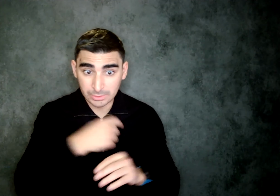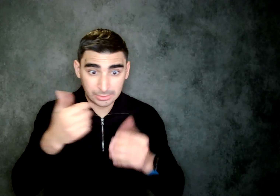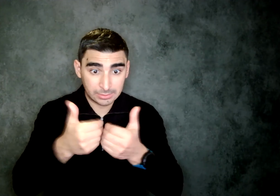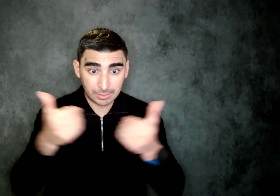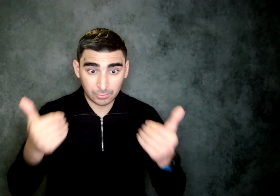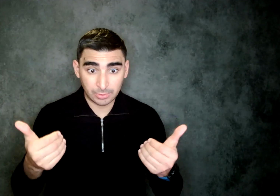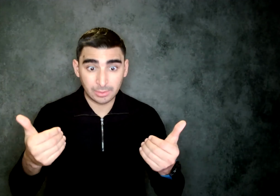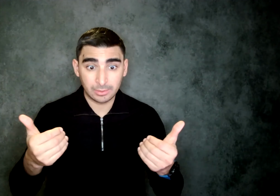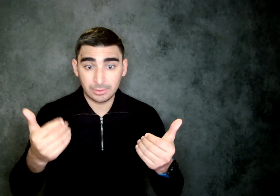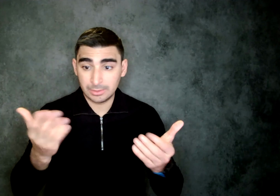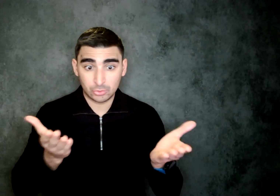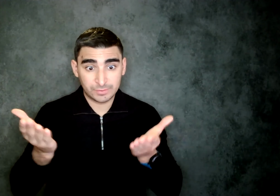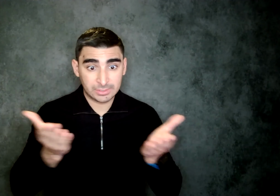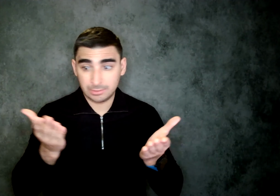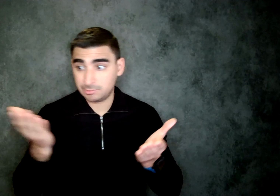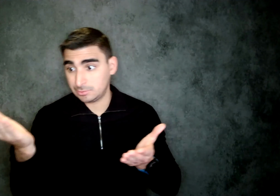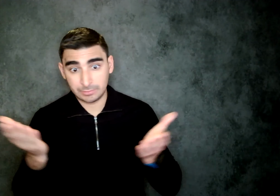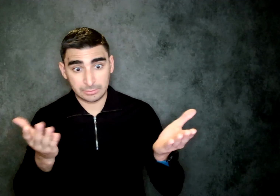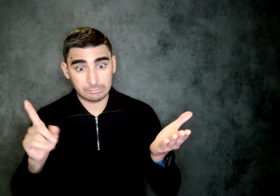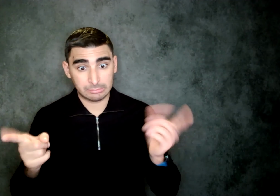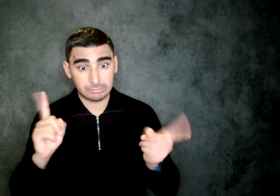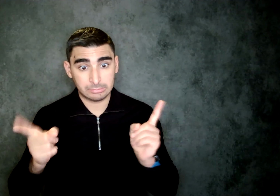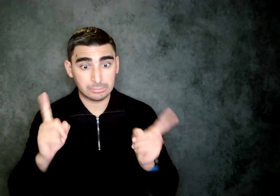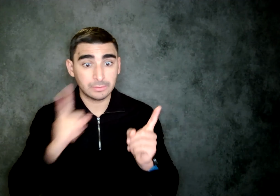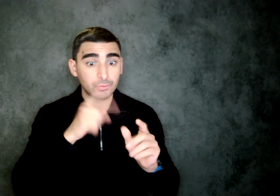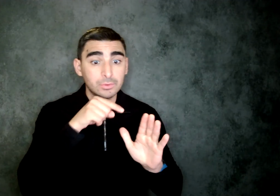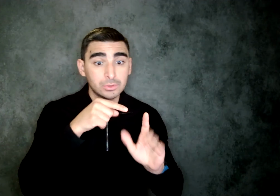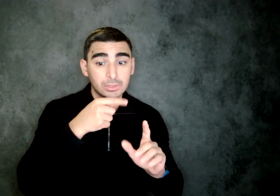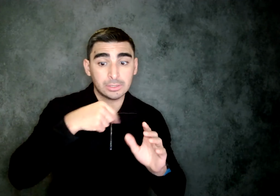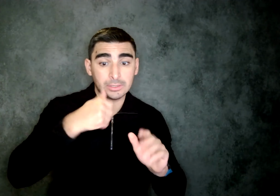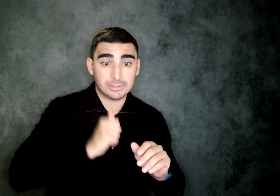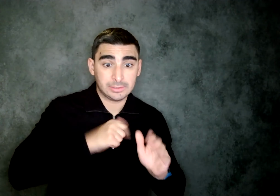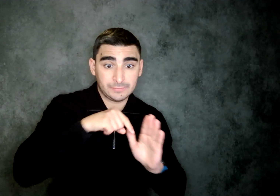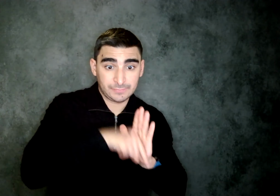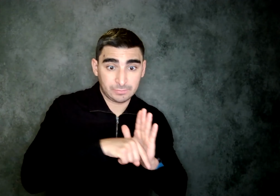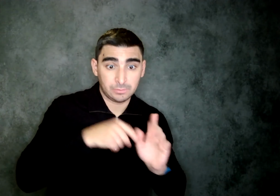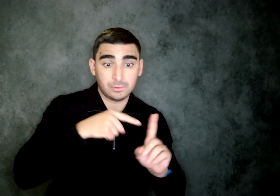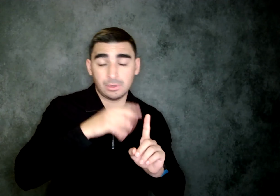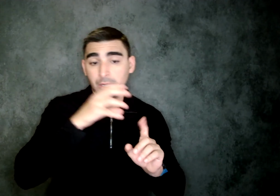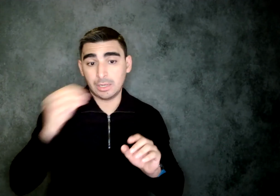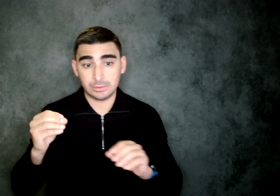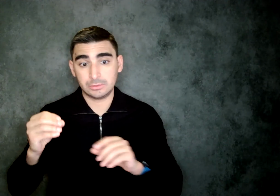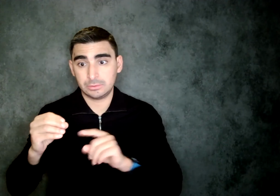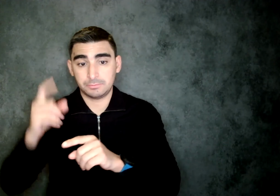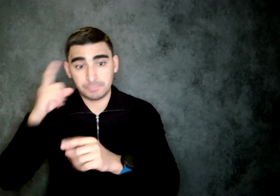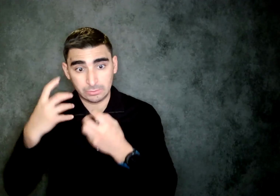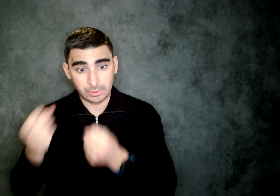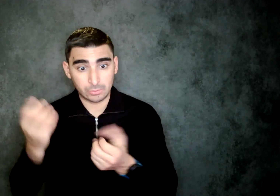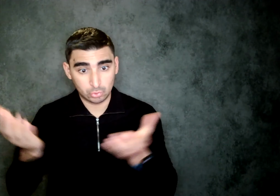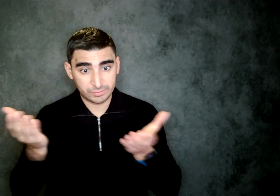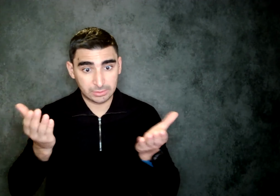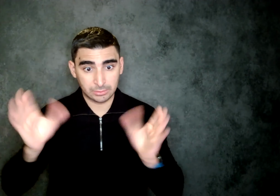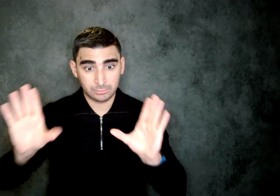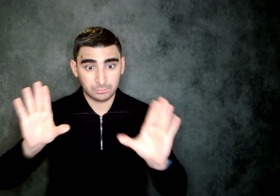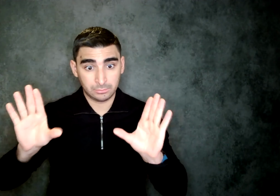the services? Do we need separate suicide services in Boulder County, and then offer other